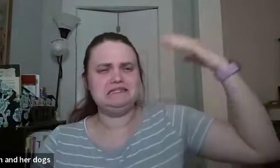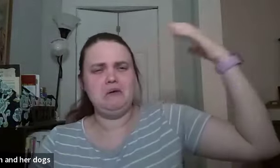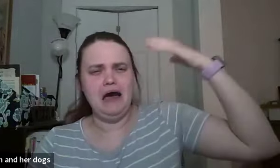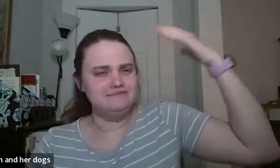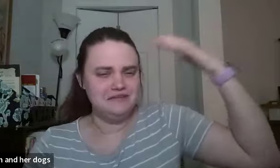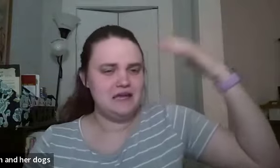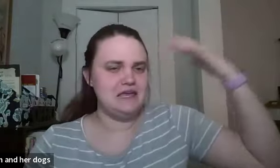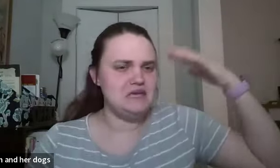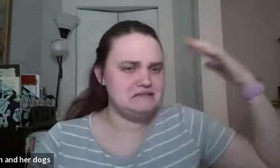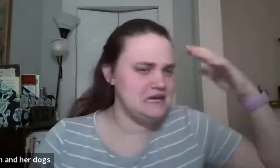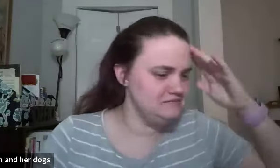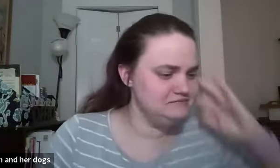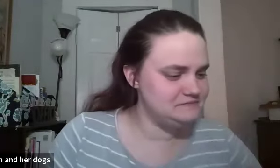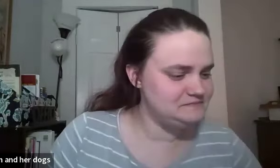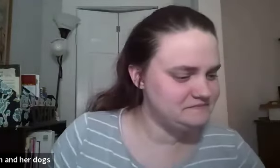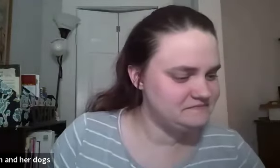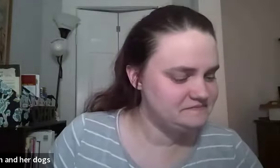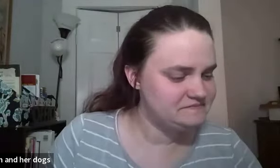it's so hot, can't be outside.